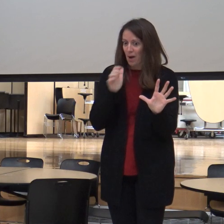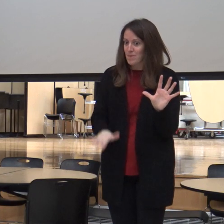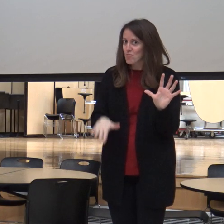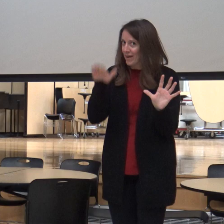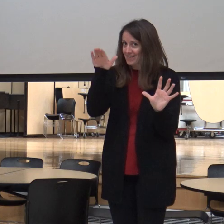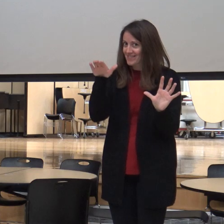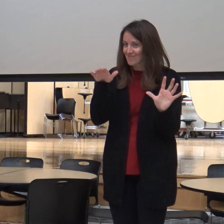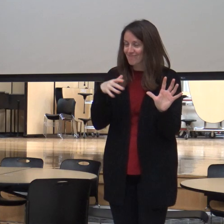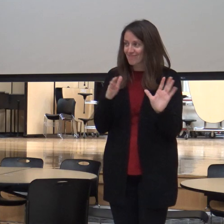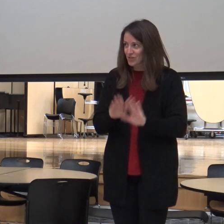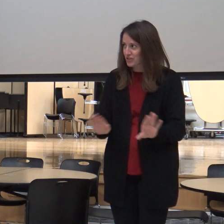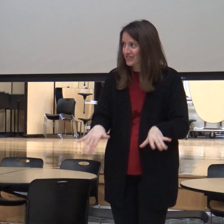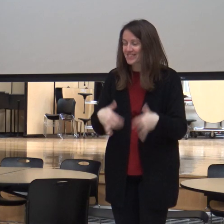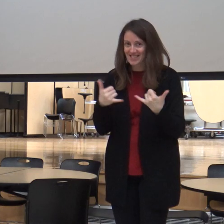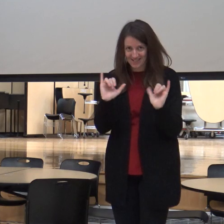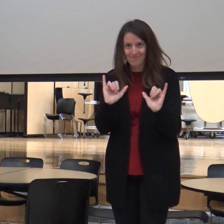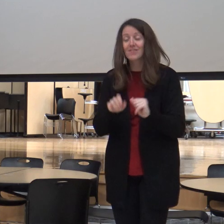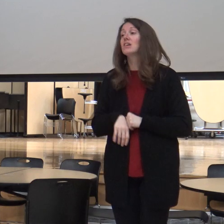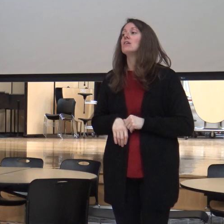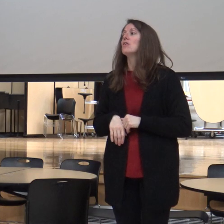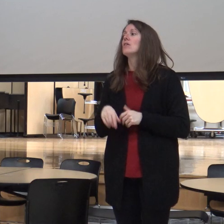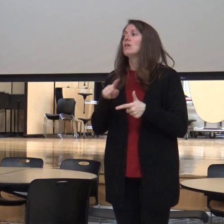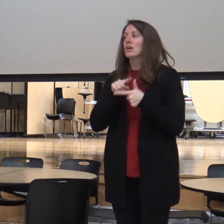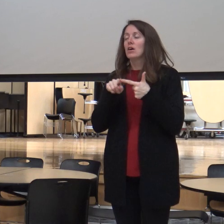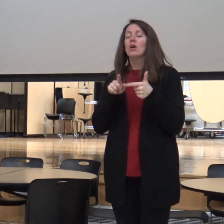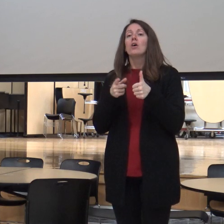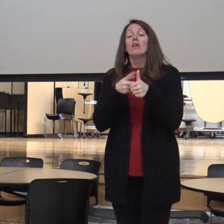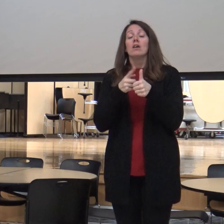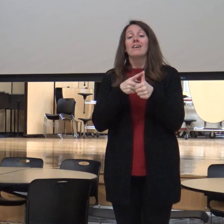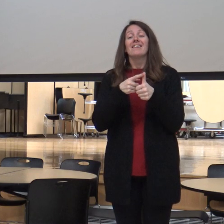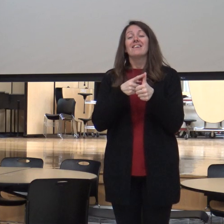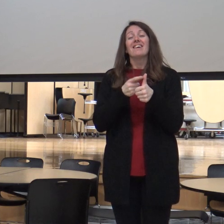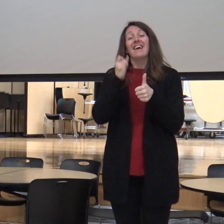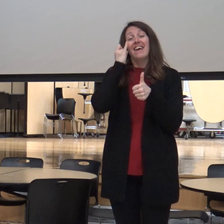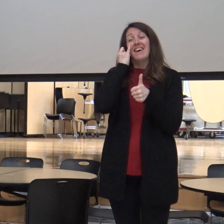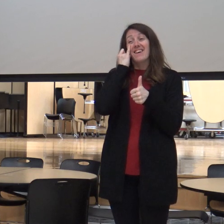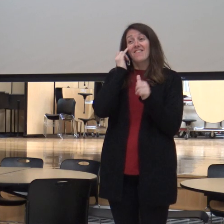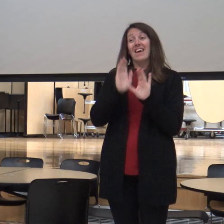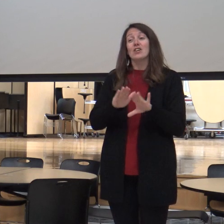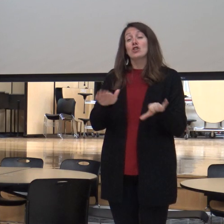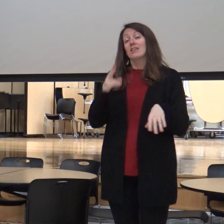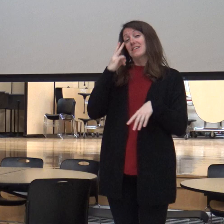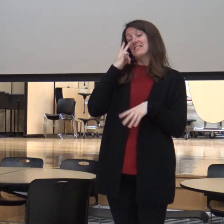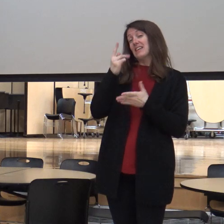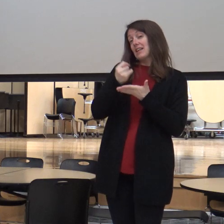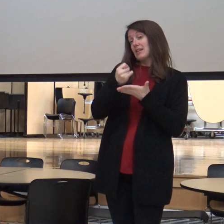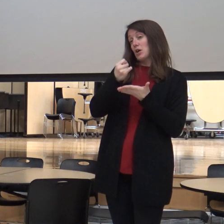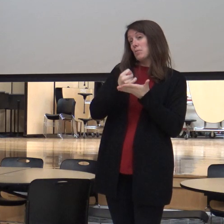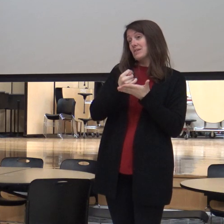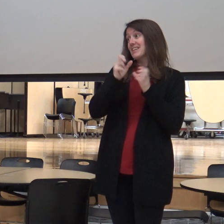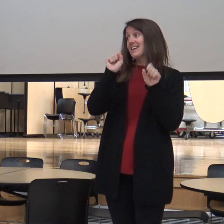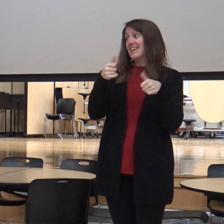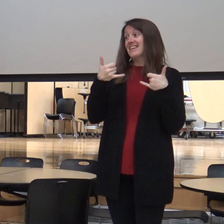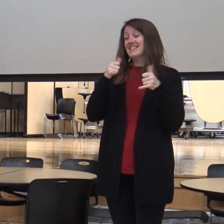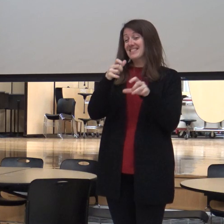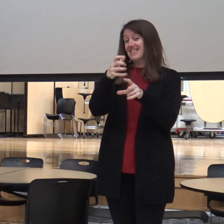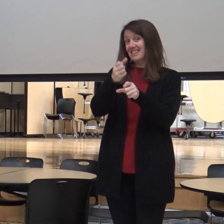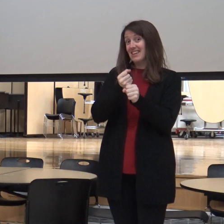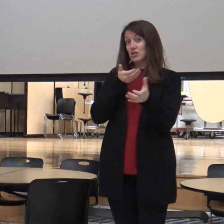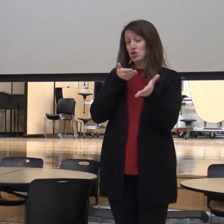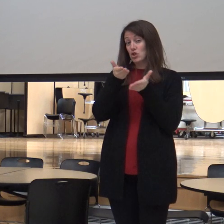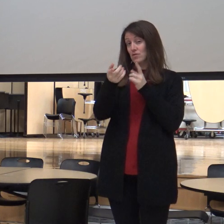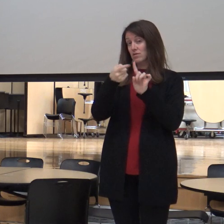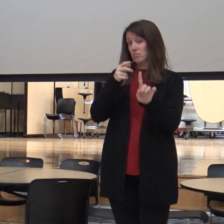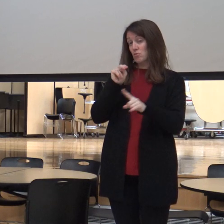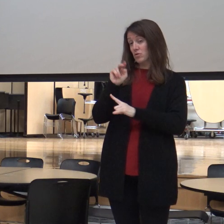I have a couple questions. One, if a child is seeing a therapist, can they get services from Northern Pines at